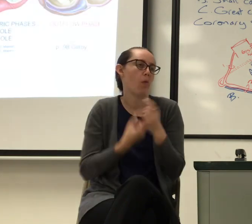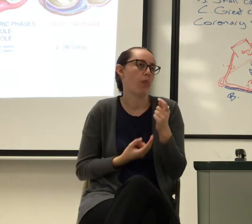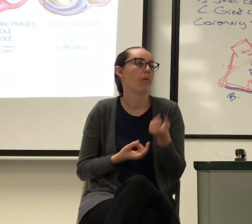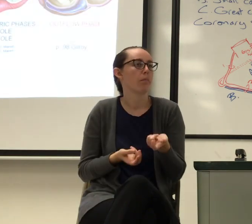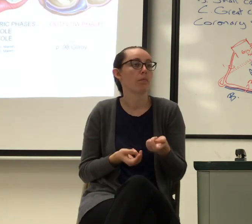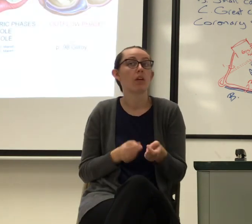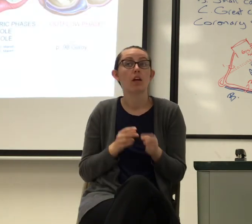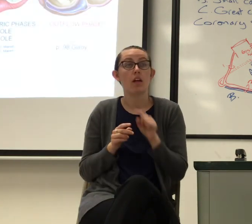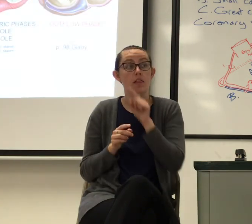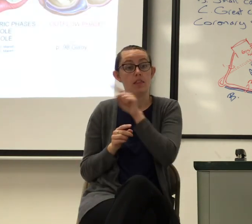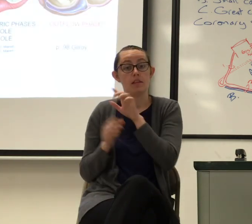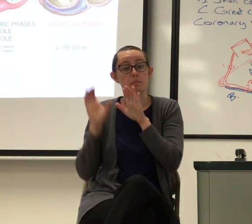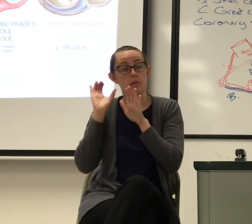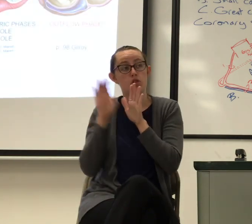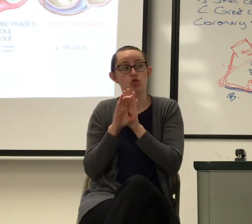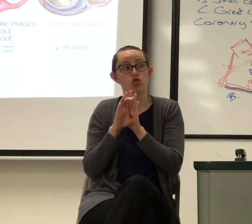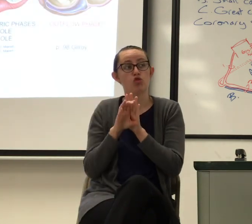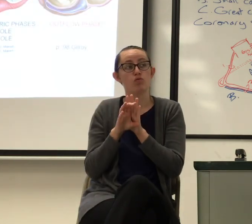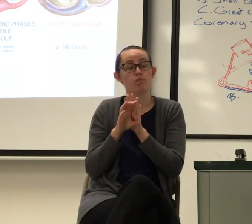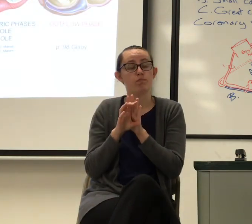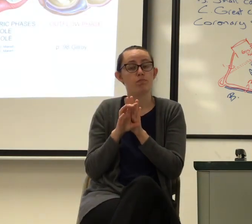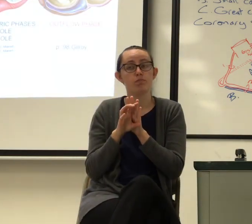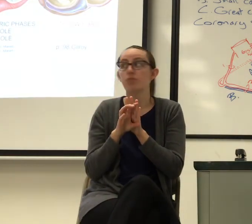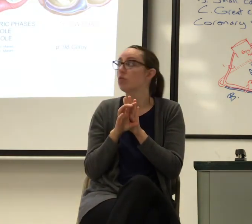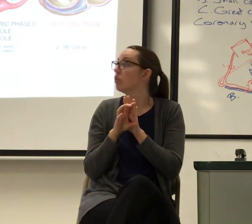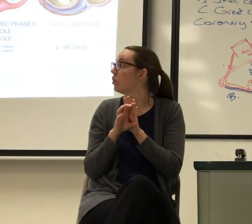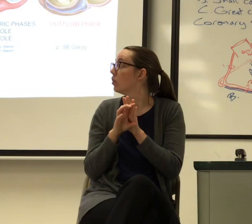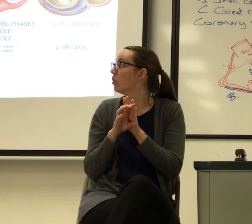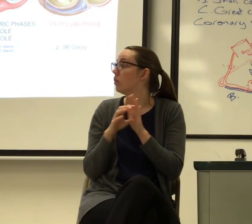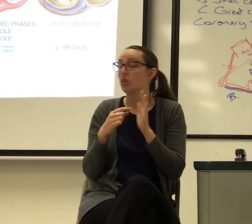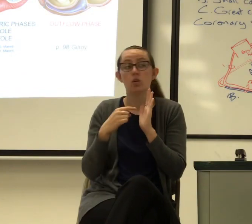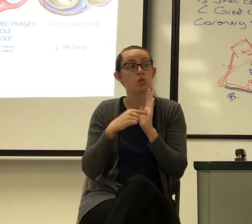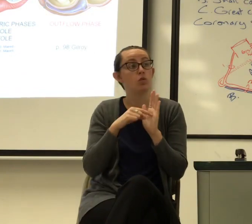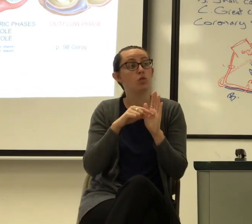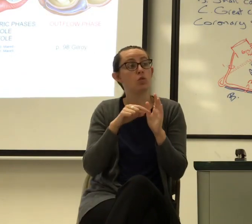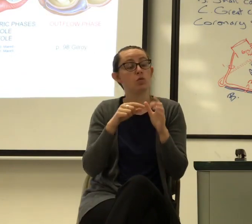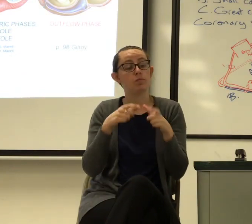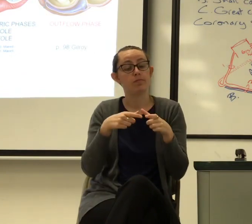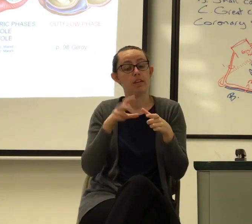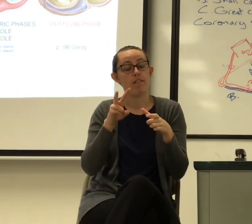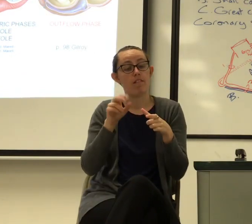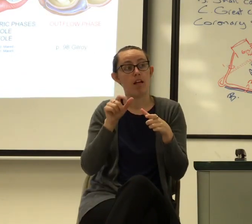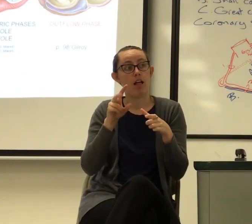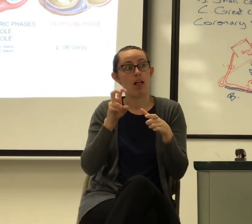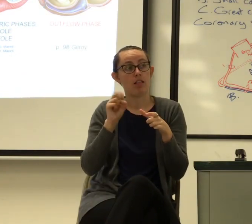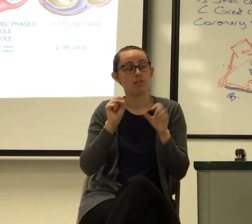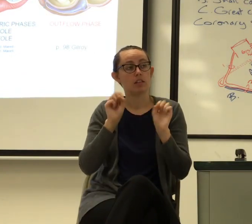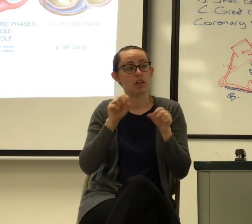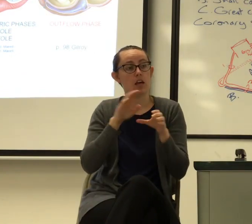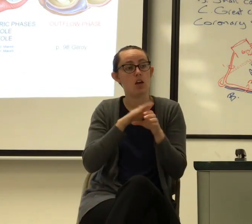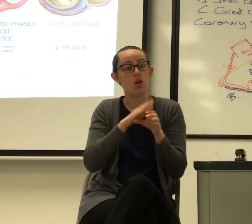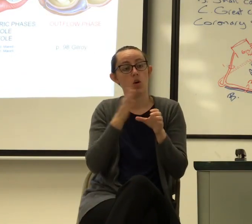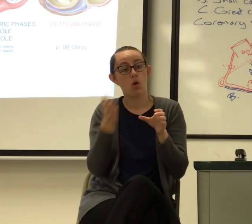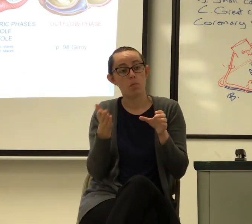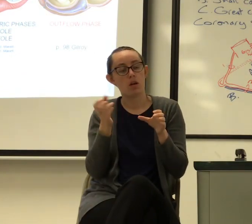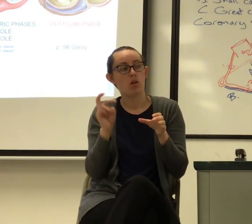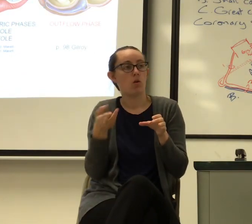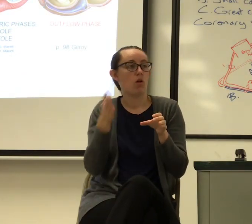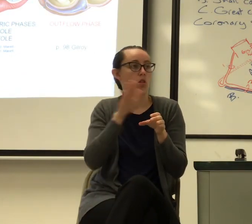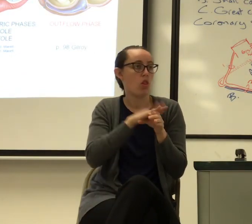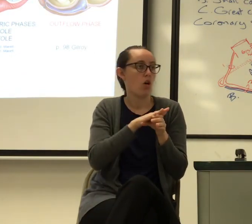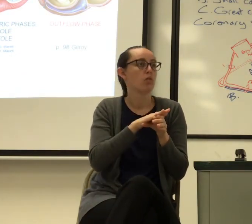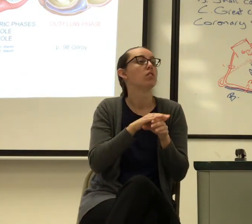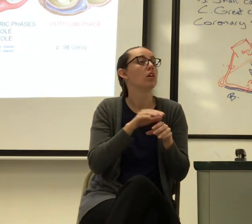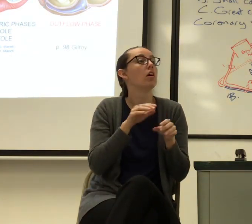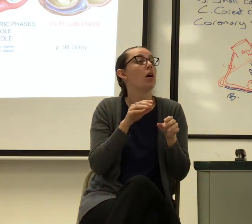here shows you the valves can either be opened or closed. They open as a pair. Either both